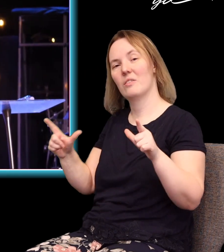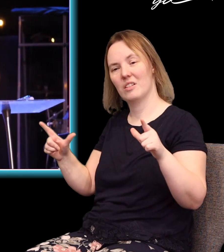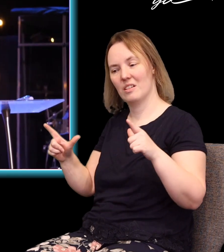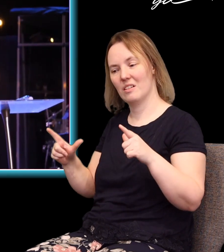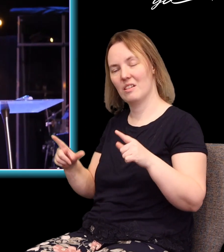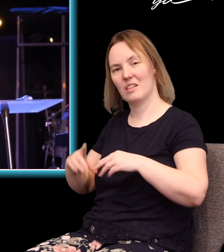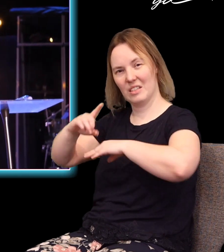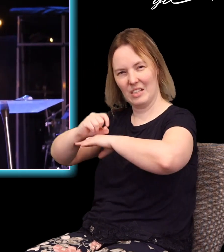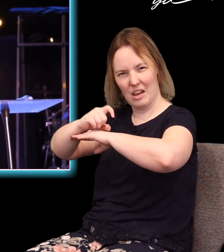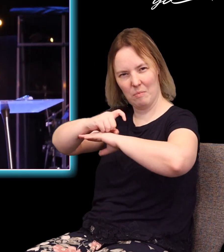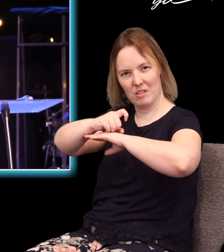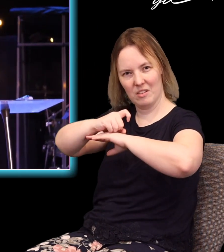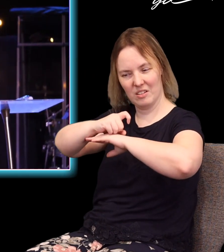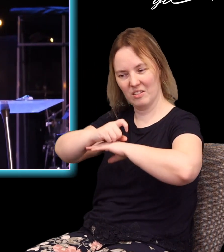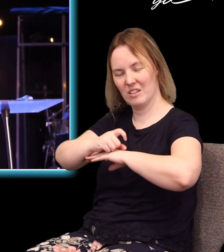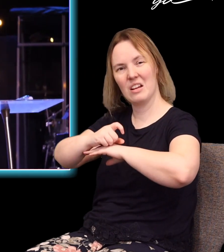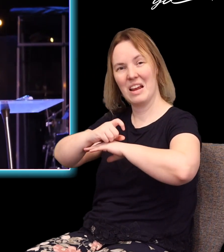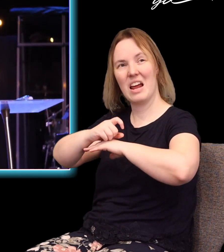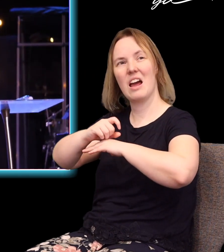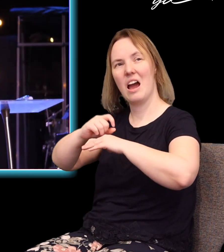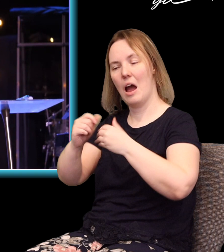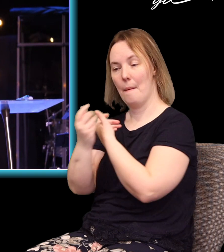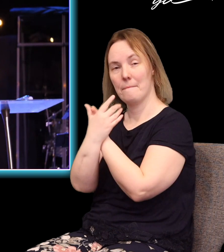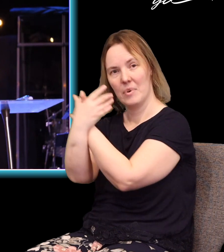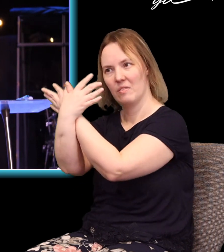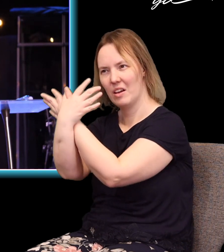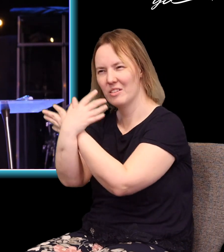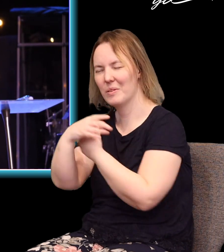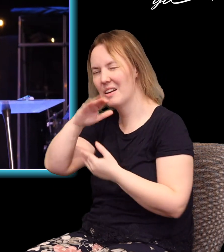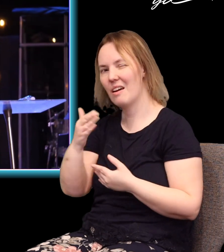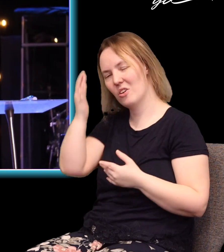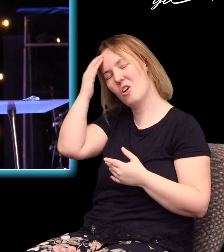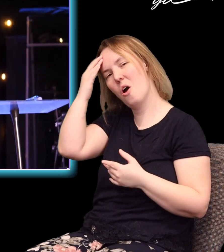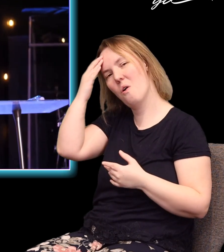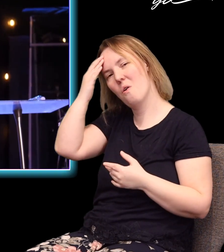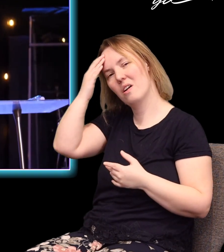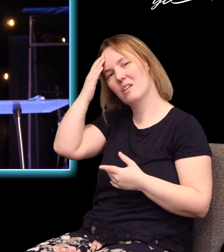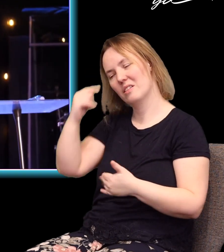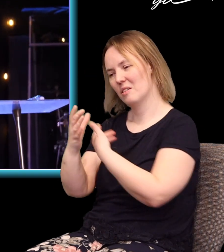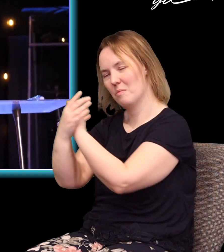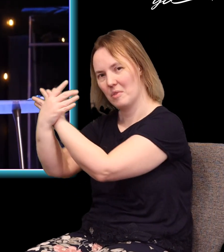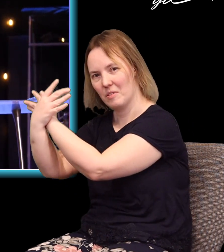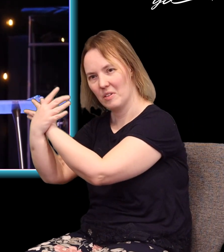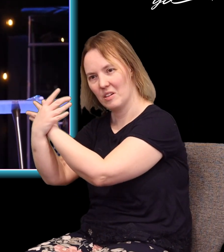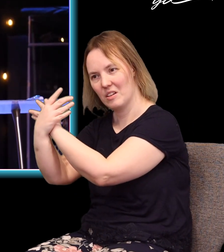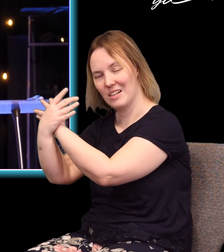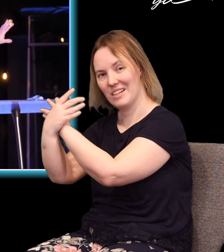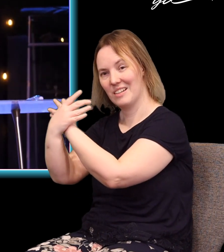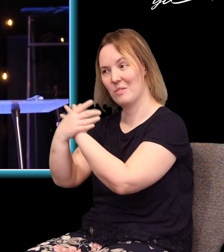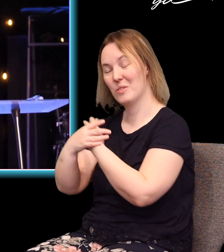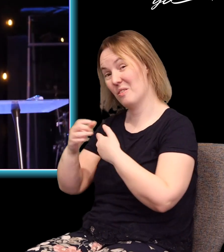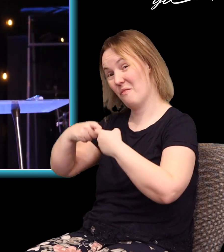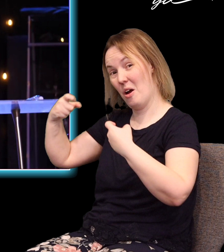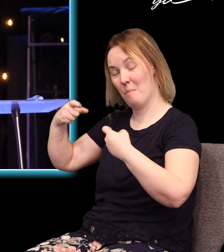caterpillar, right? You don't just stick wings on a caterpillar and it flies. You see a butterfly, you would never know unless you knew science that a butterfly came from a pillar. Caterpillar,